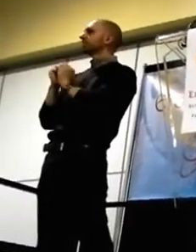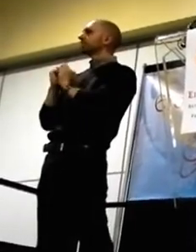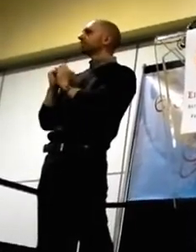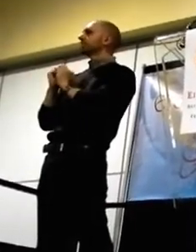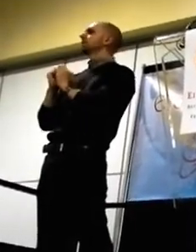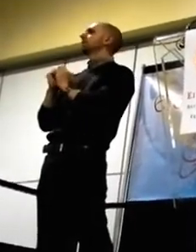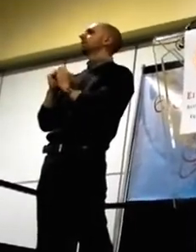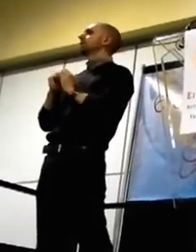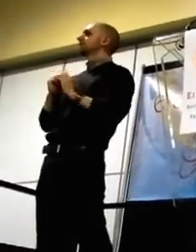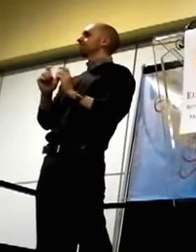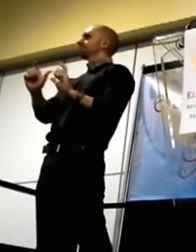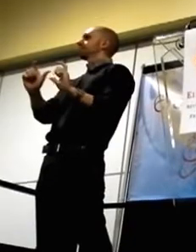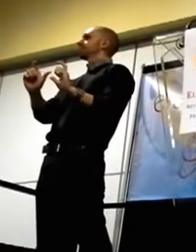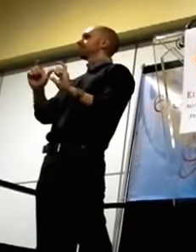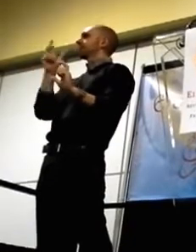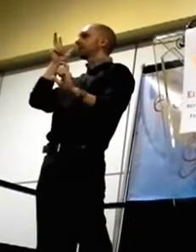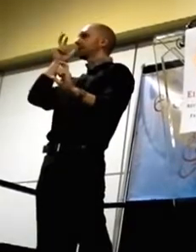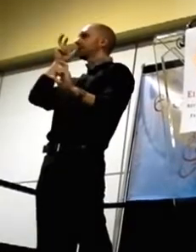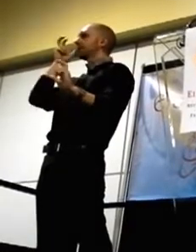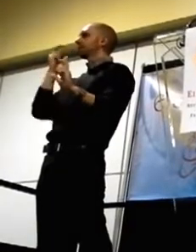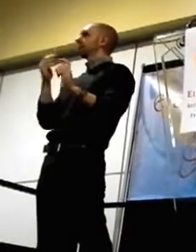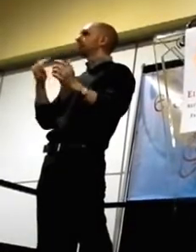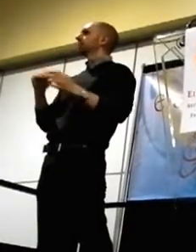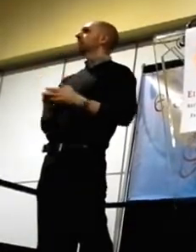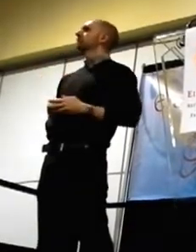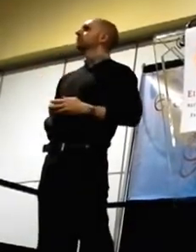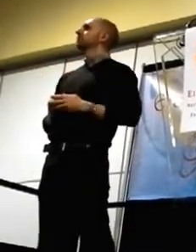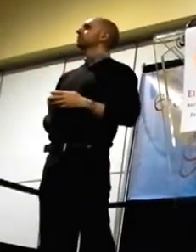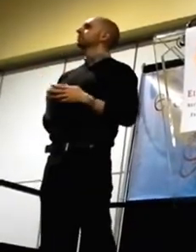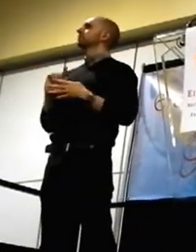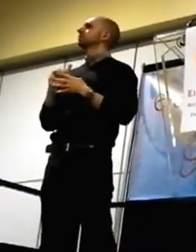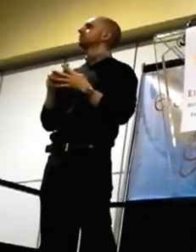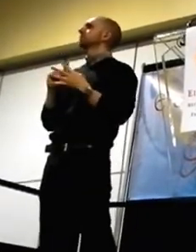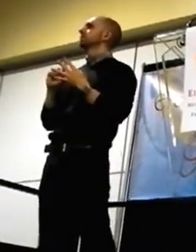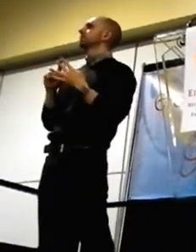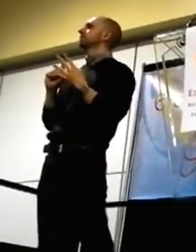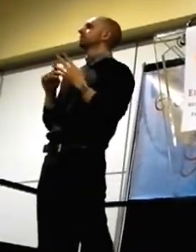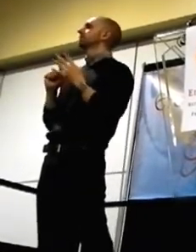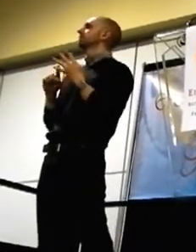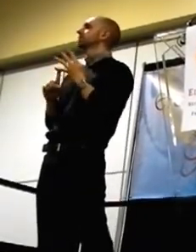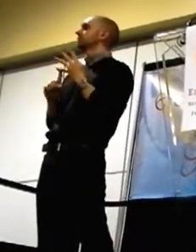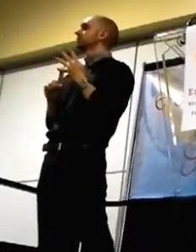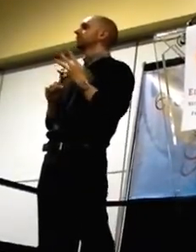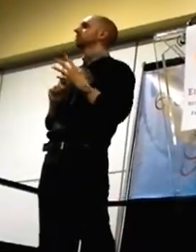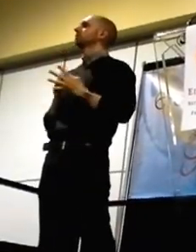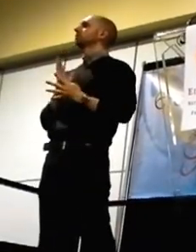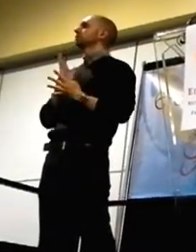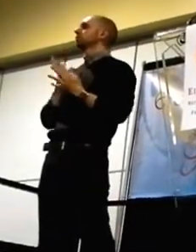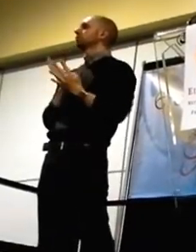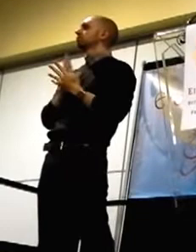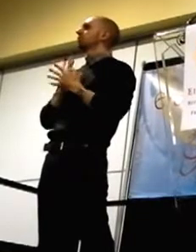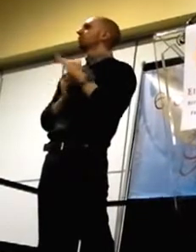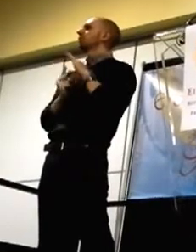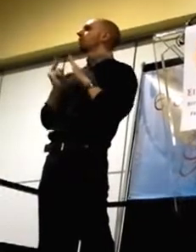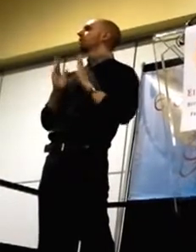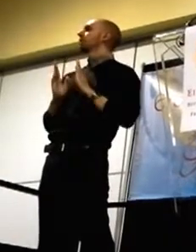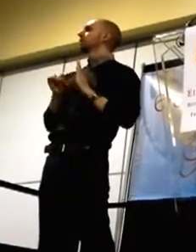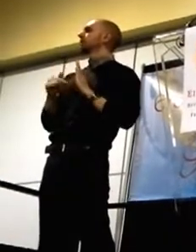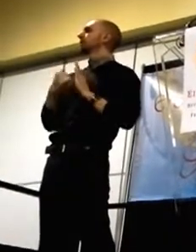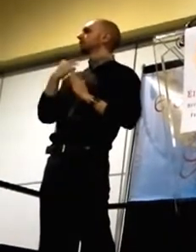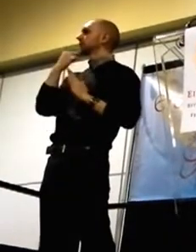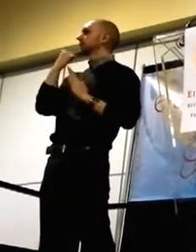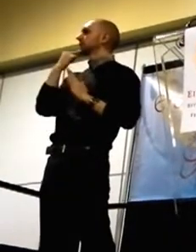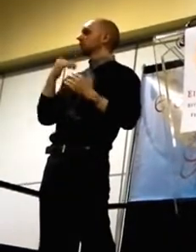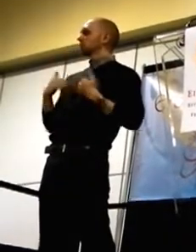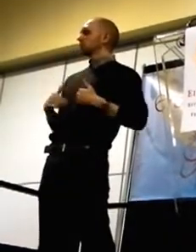And the last proclamation of human rights the Prophet sallallahu alayhi wa sallam spoke about in Hajjat al-Wada, which is very